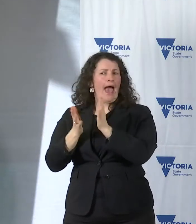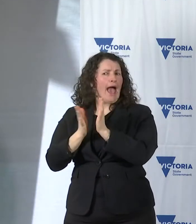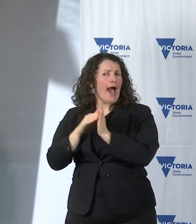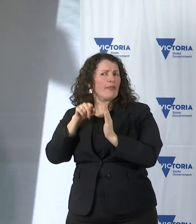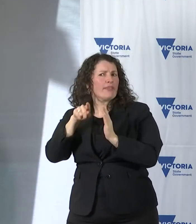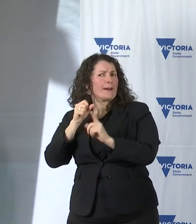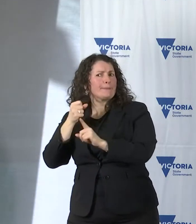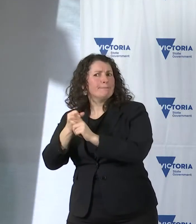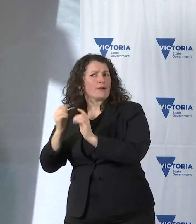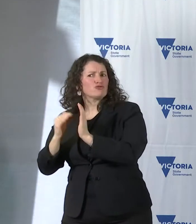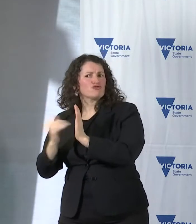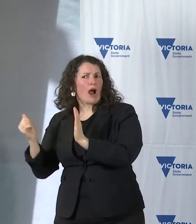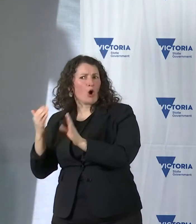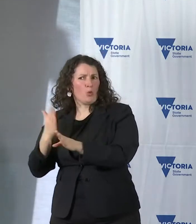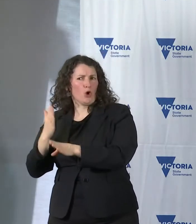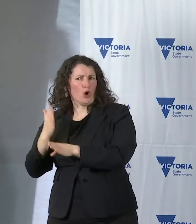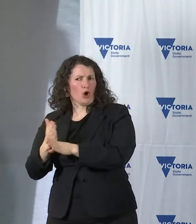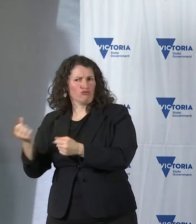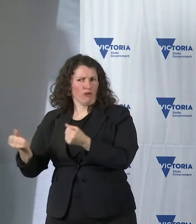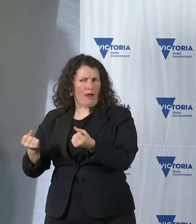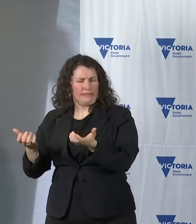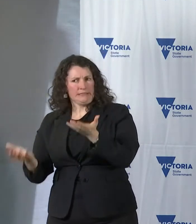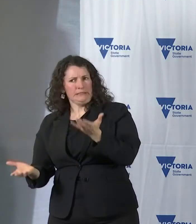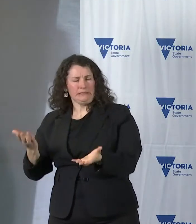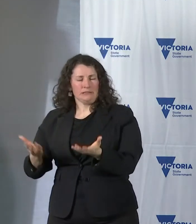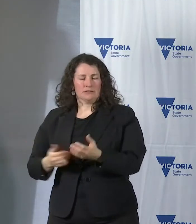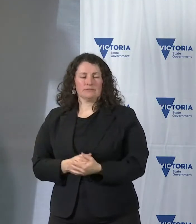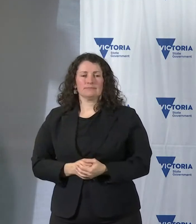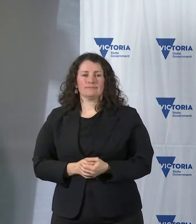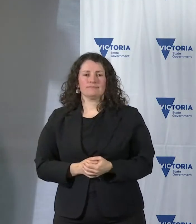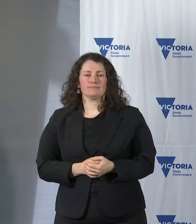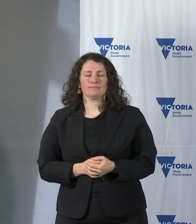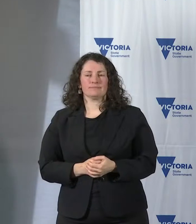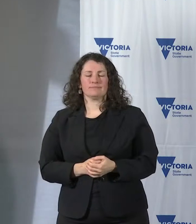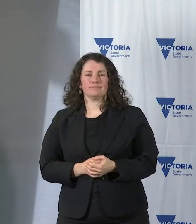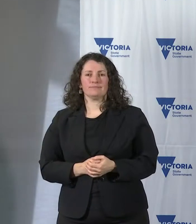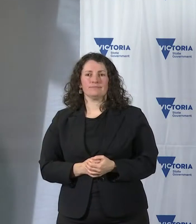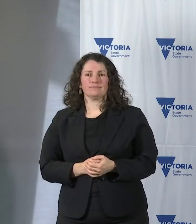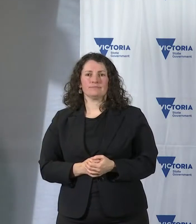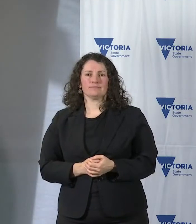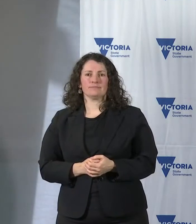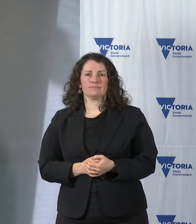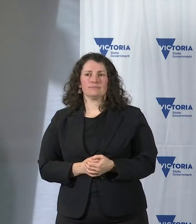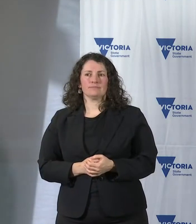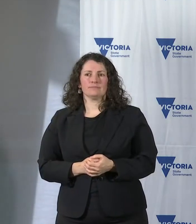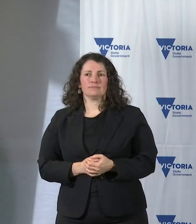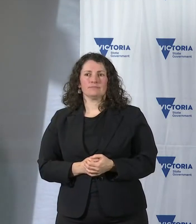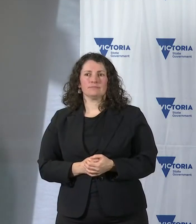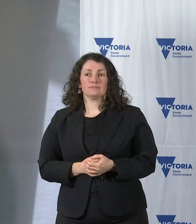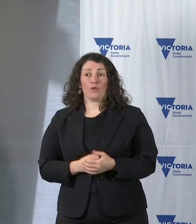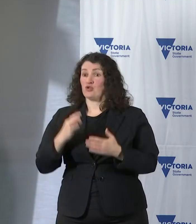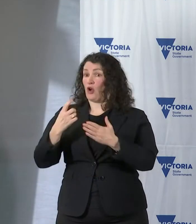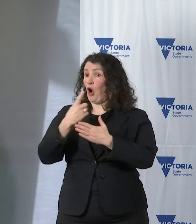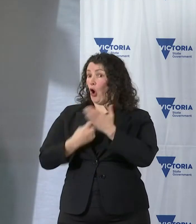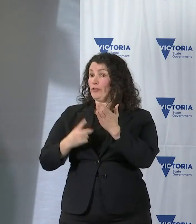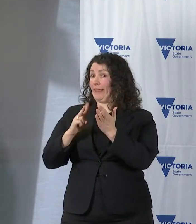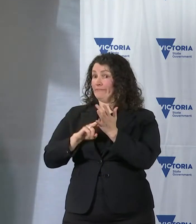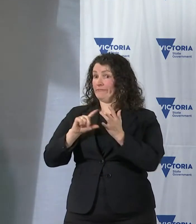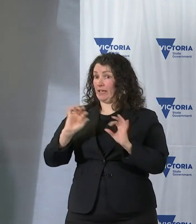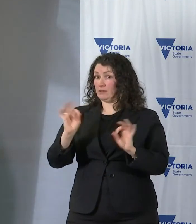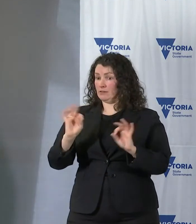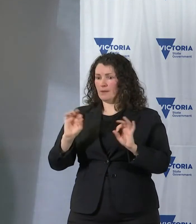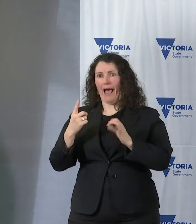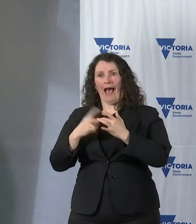tightening of the freight border arrangements nationally with increased